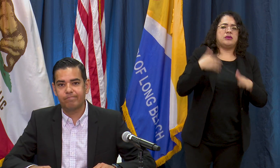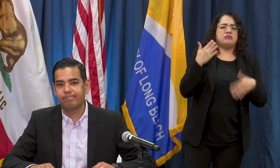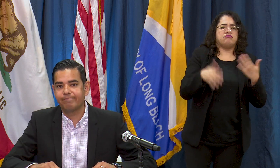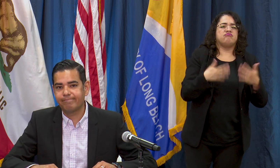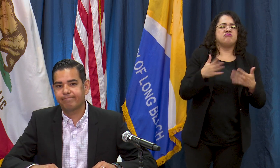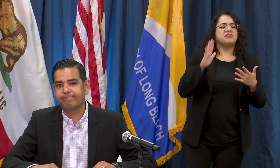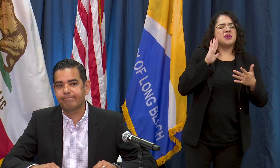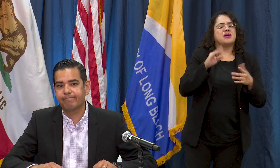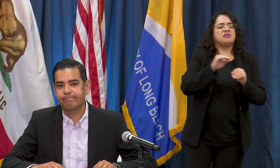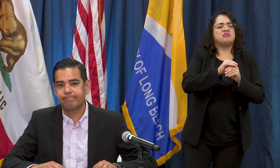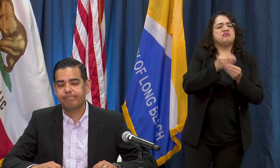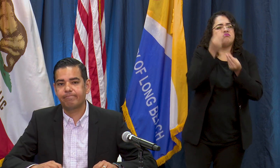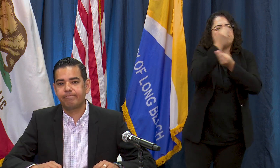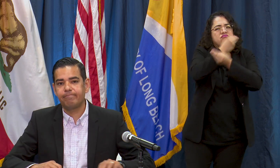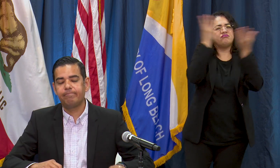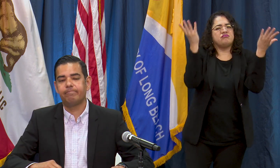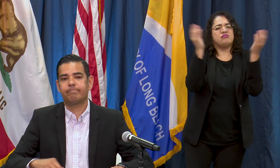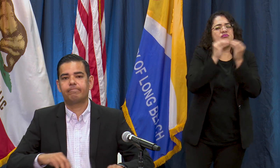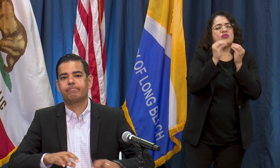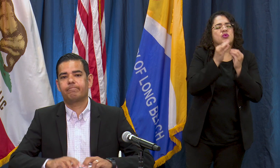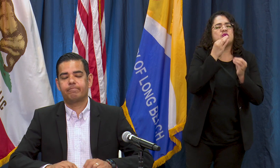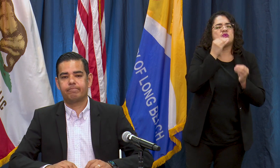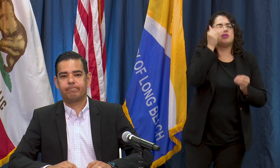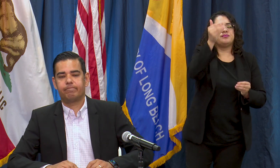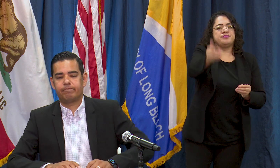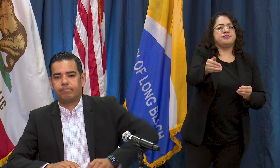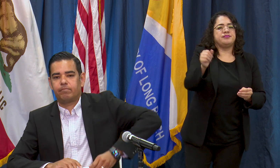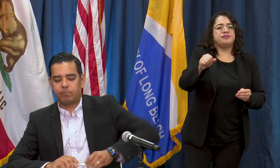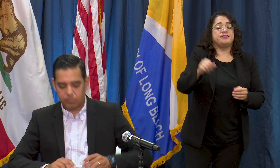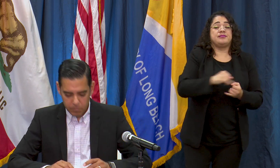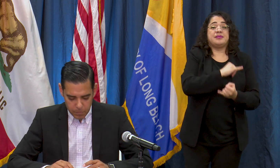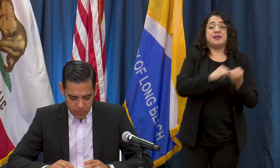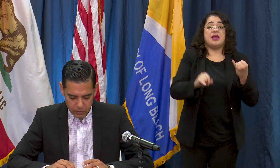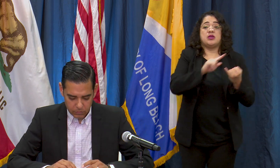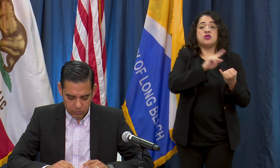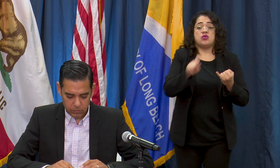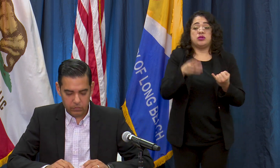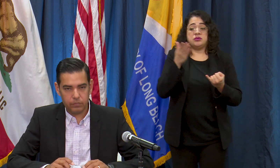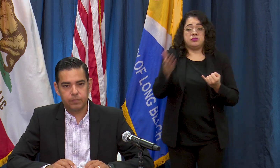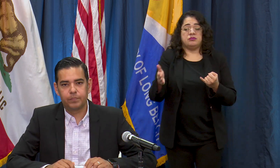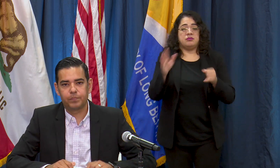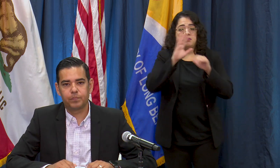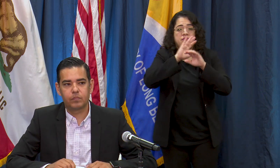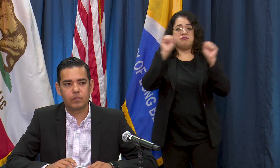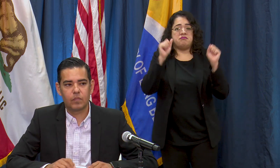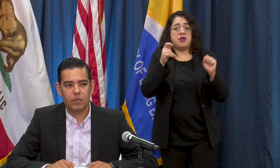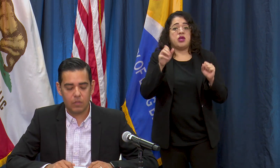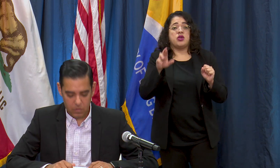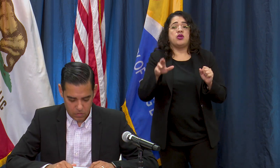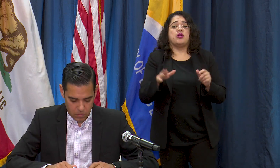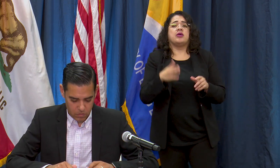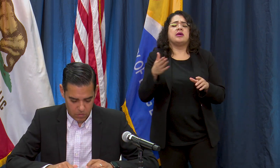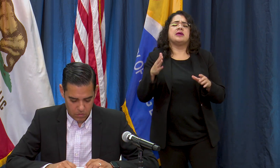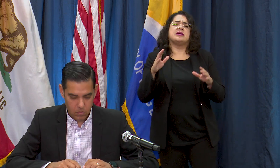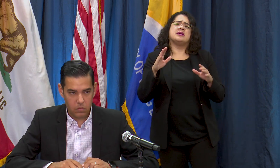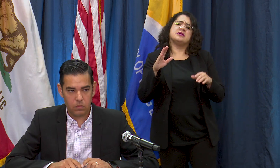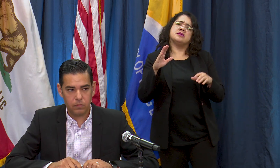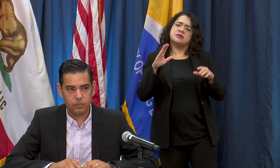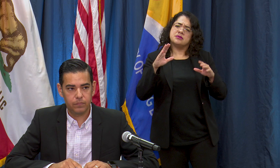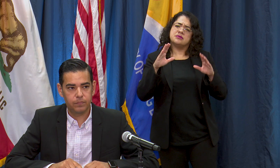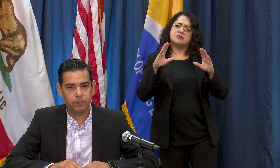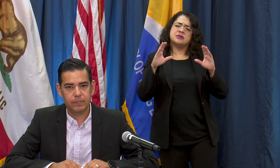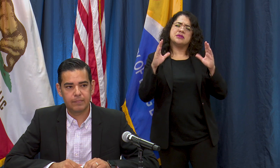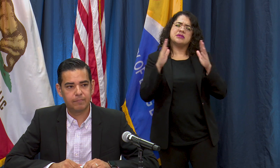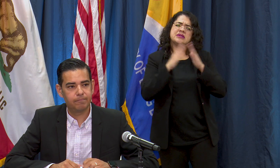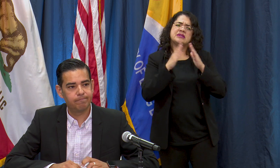soon. Mr. Mayor, the last question I have for you, and then we'll switch over to Dr. Davis, is relative to the refunding city business license fees. And I know there's been some